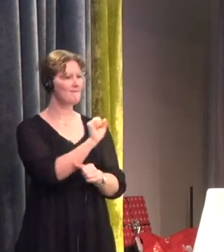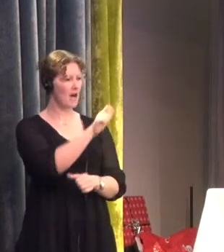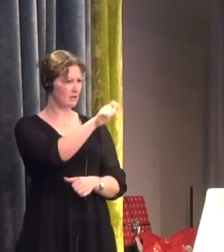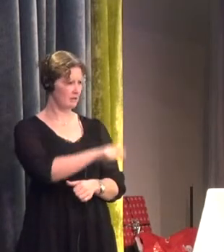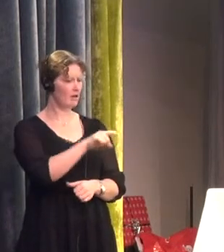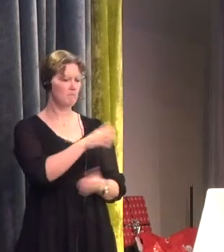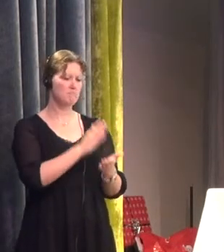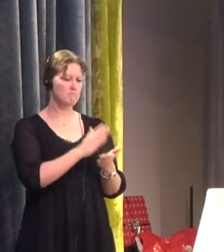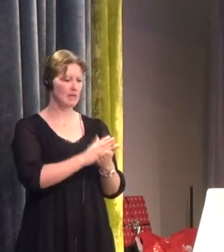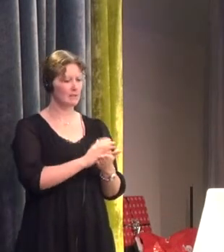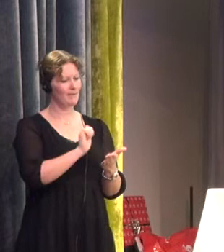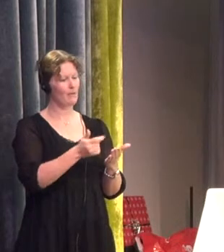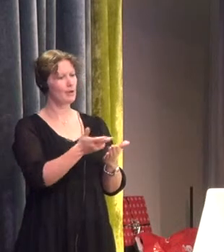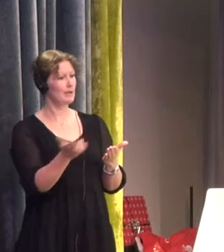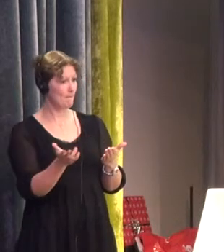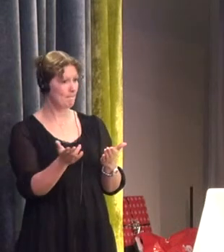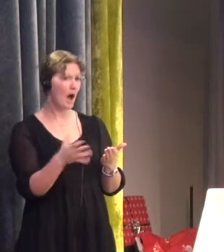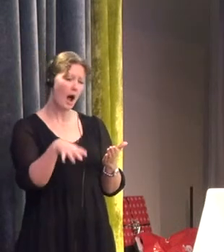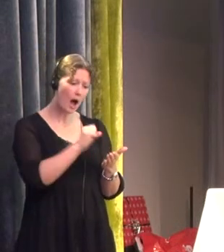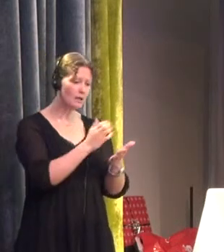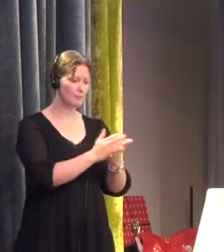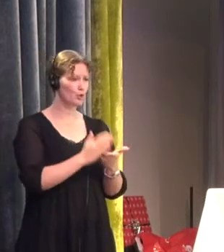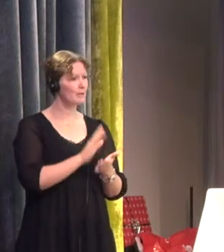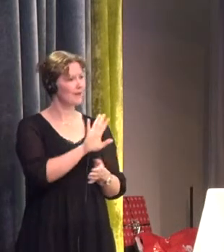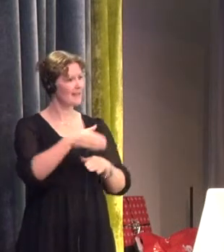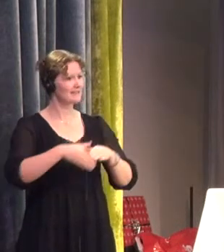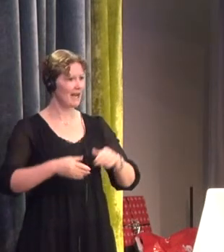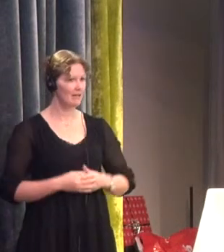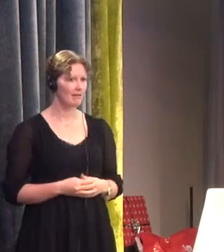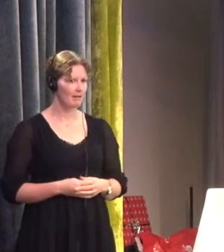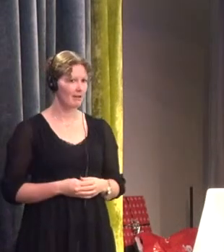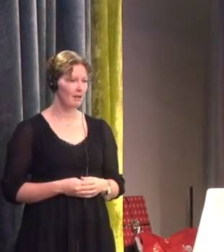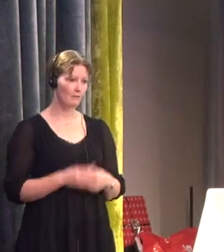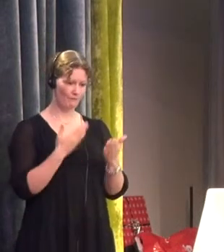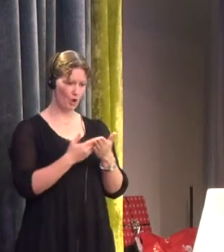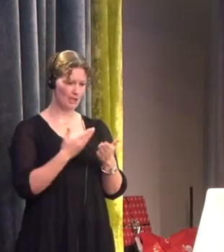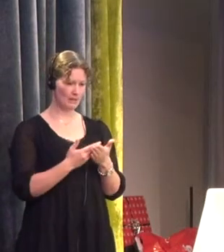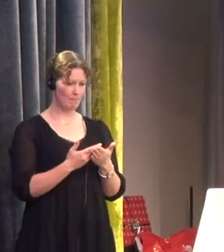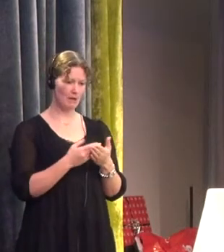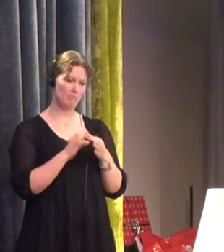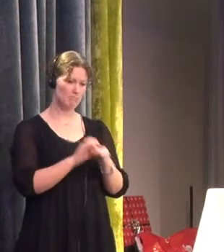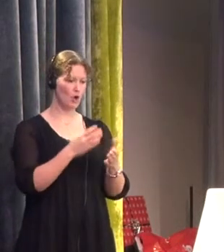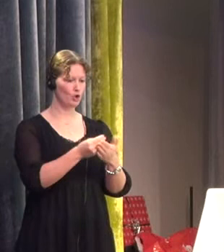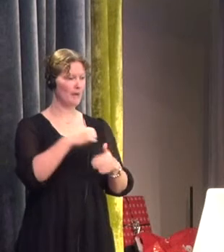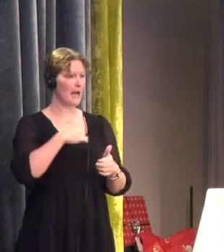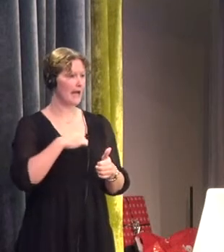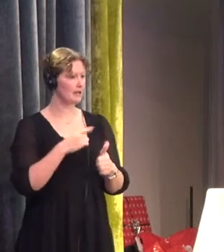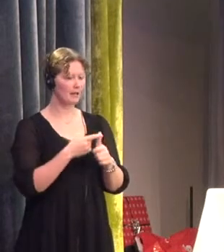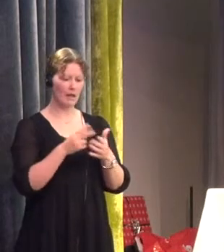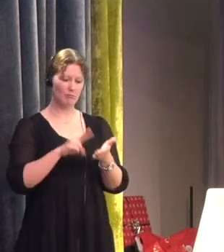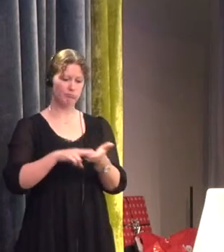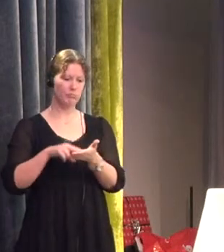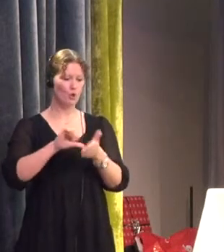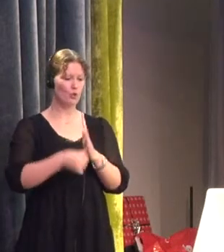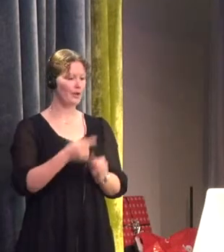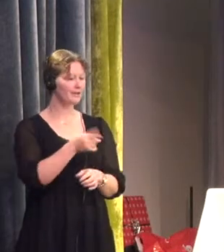behalf. And this precludes them from doing things like buying property or signing a contract. And of